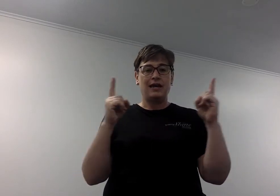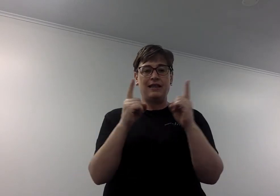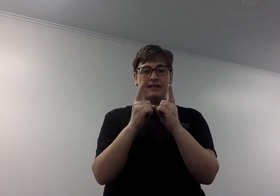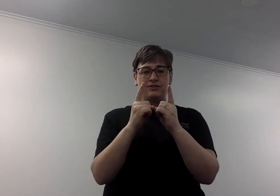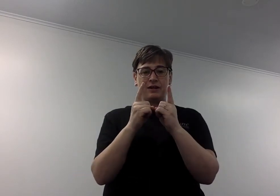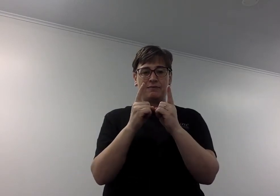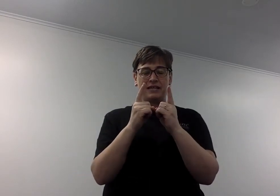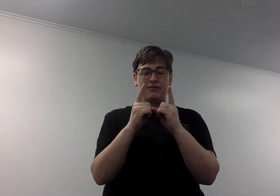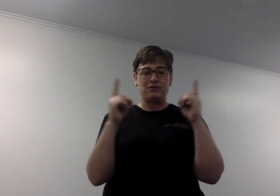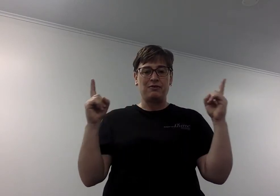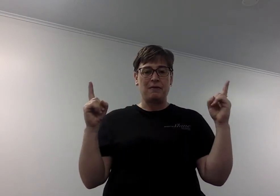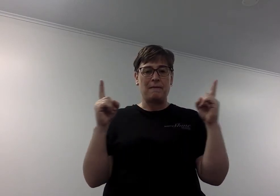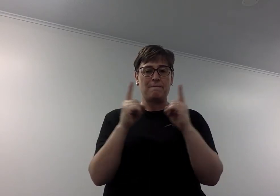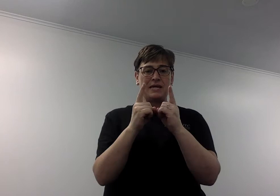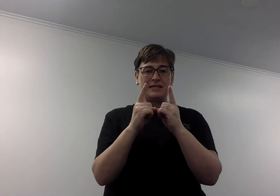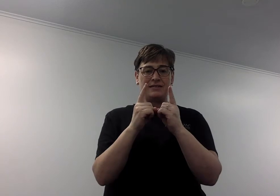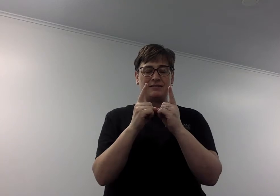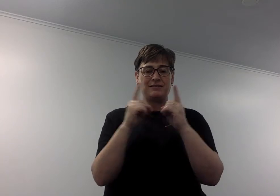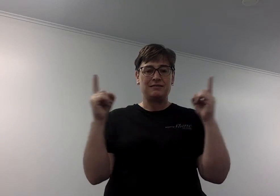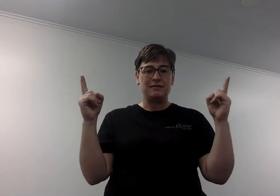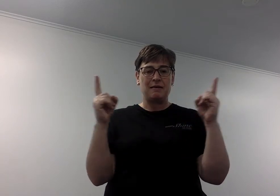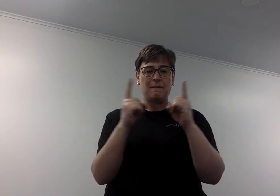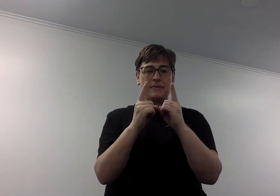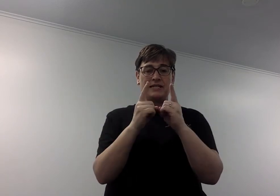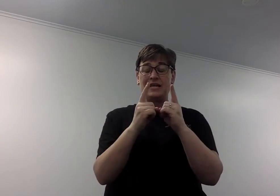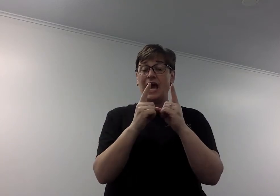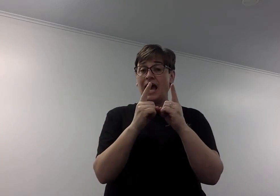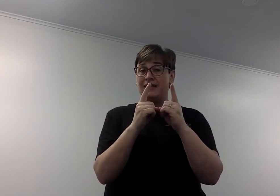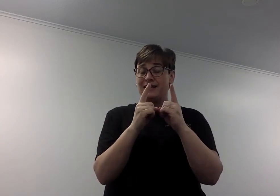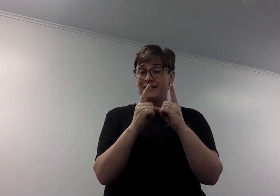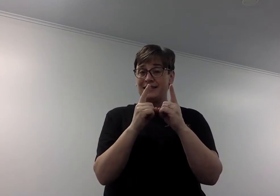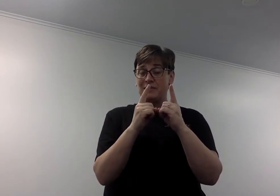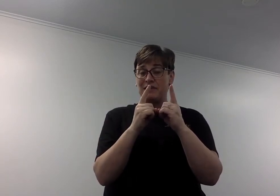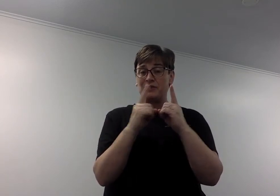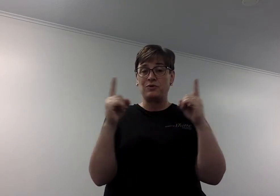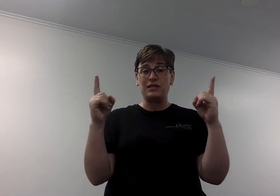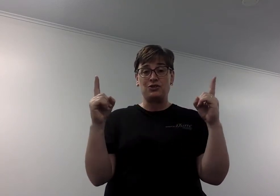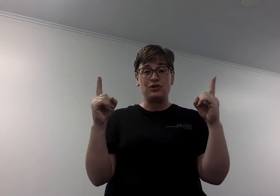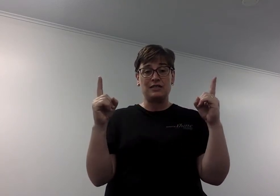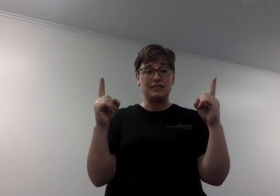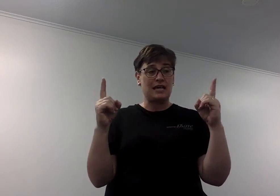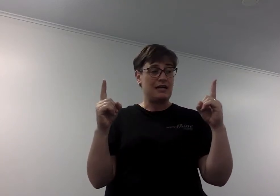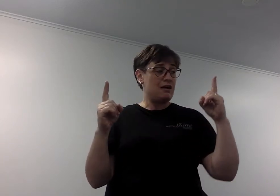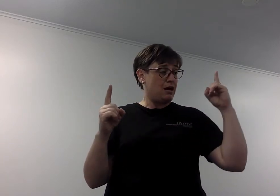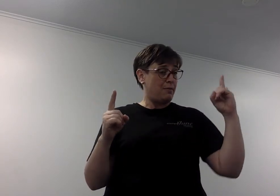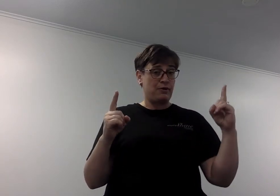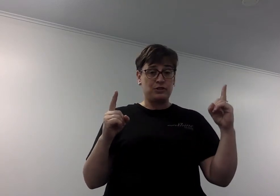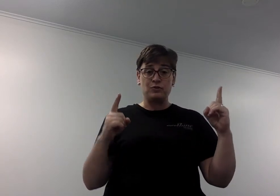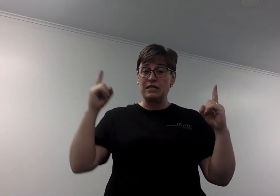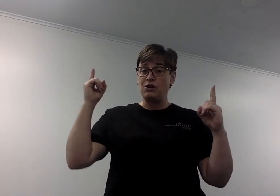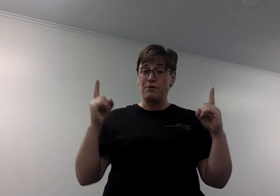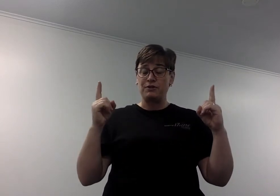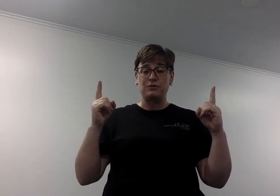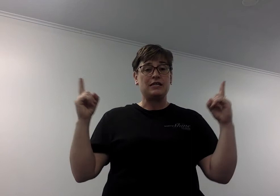they just come together. Meet. And the nice thing about this one is you can say a person was here, and